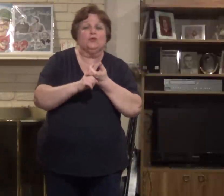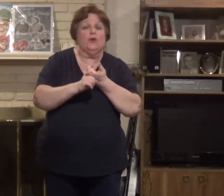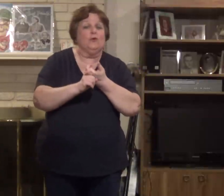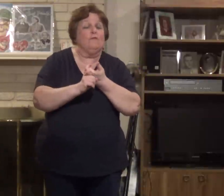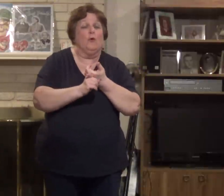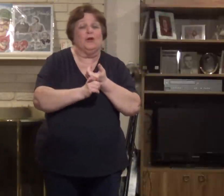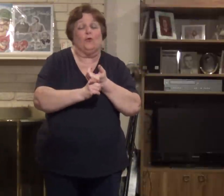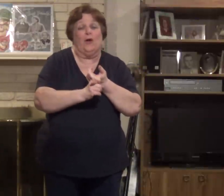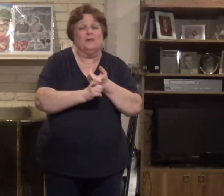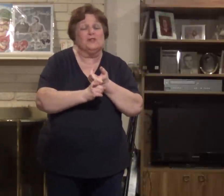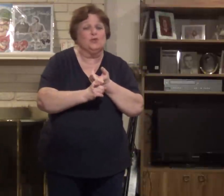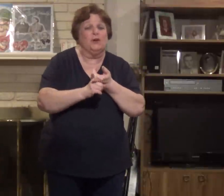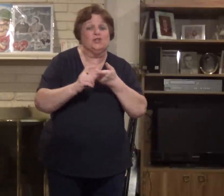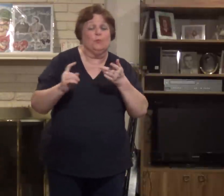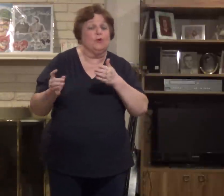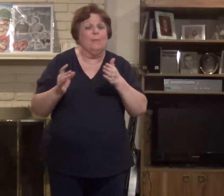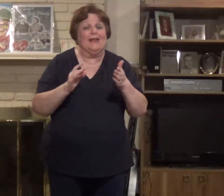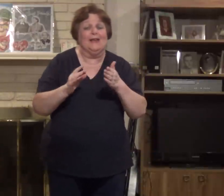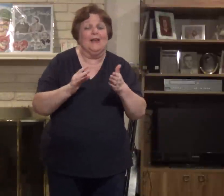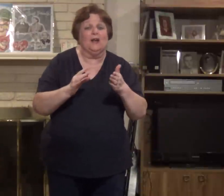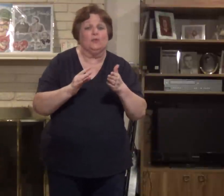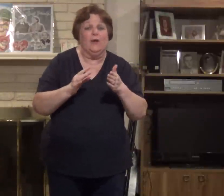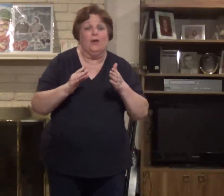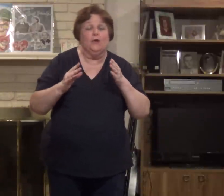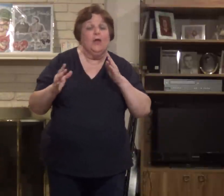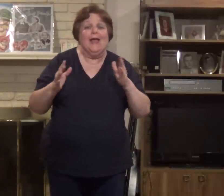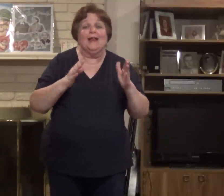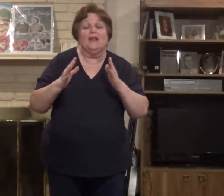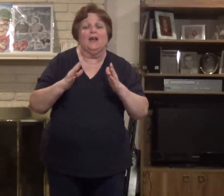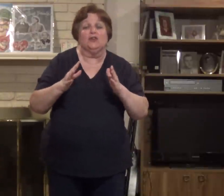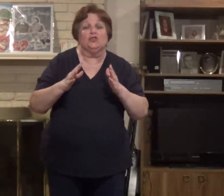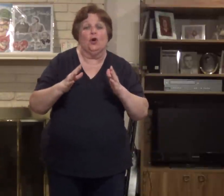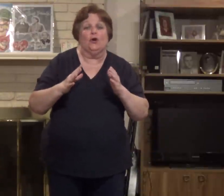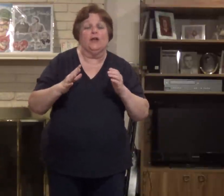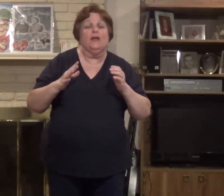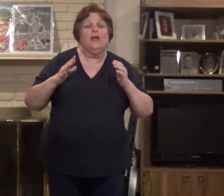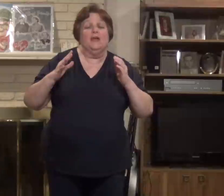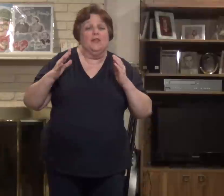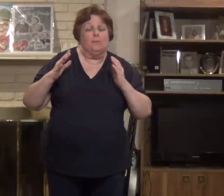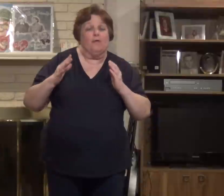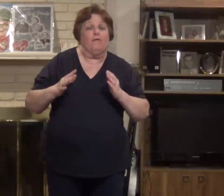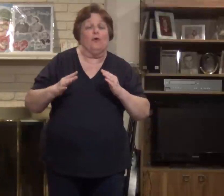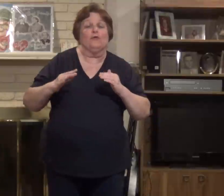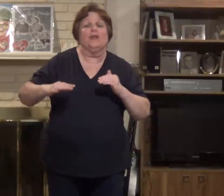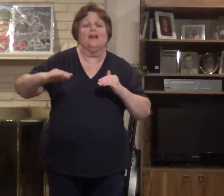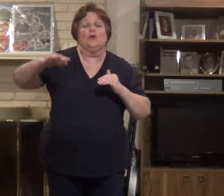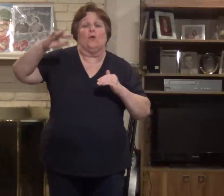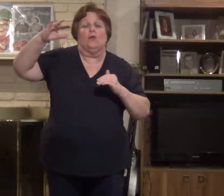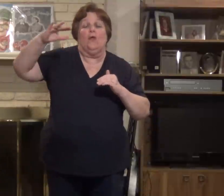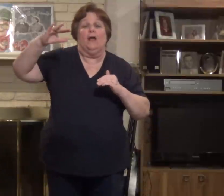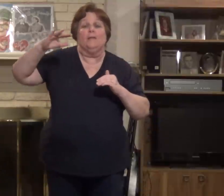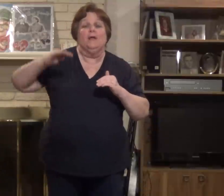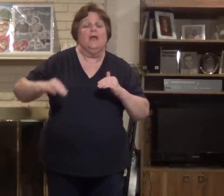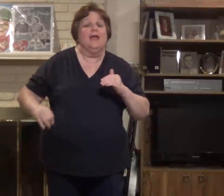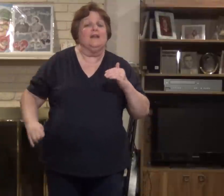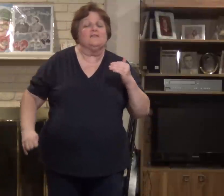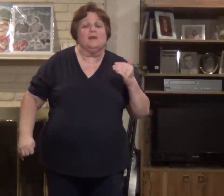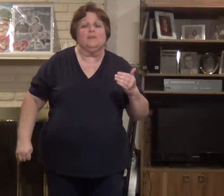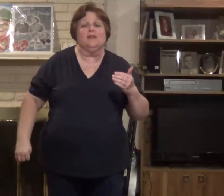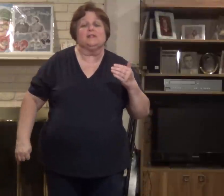try to avoid a crowded situation where you might get knocked around, any kind of jarring, and they prefer that I don't climb. And if something is